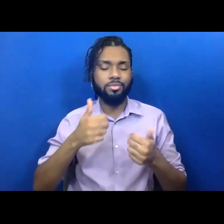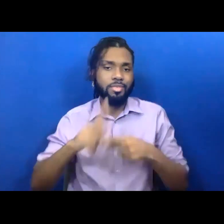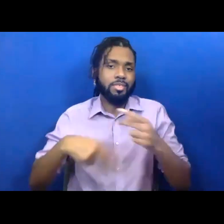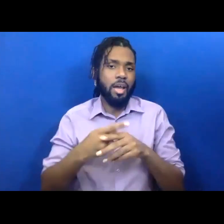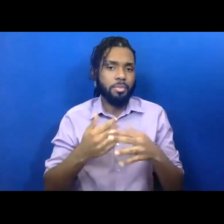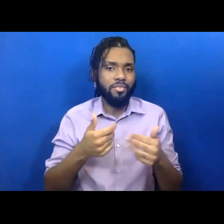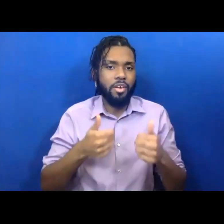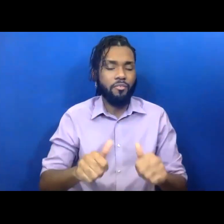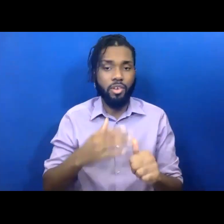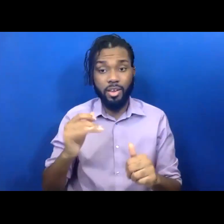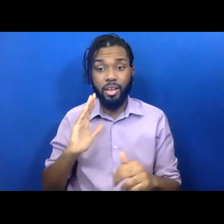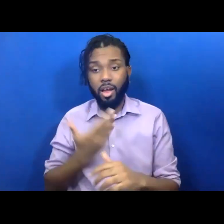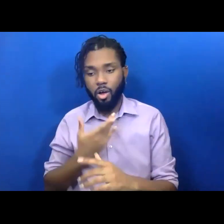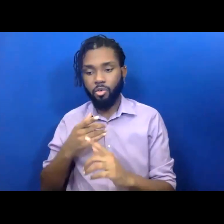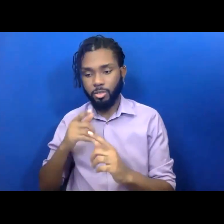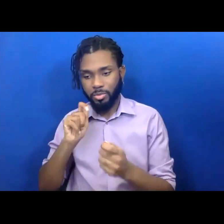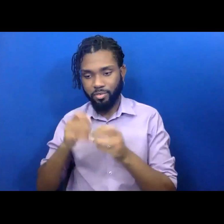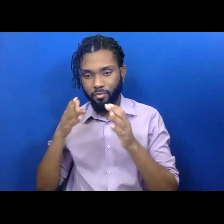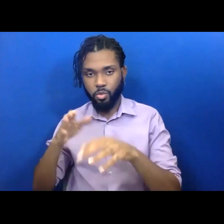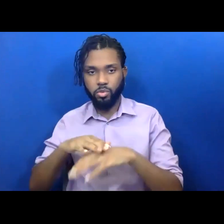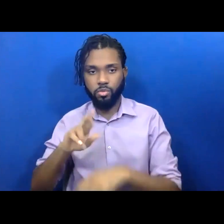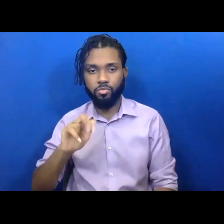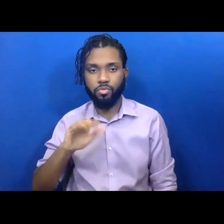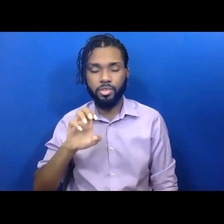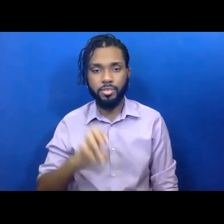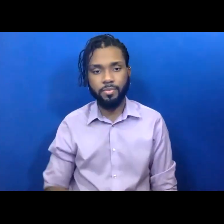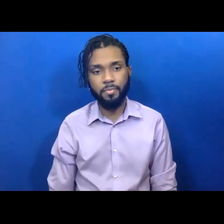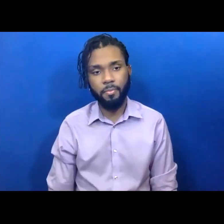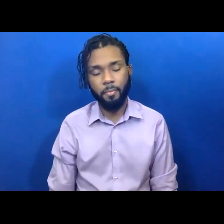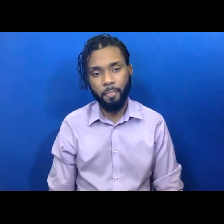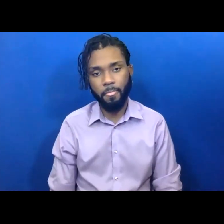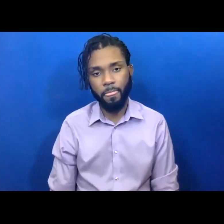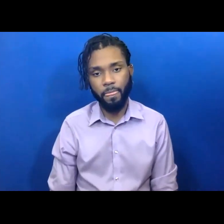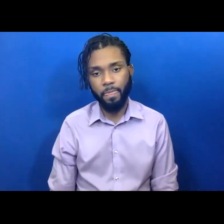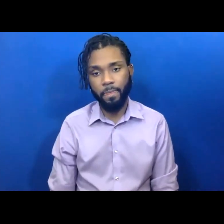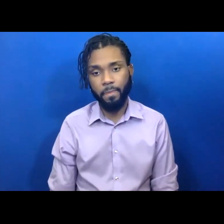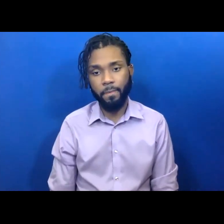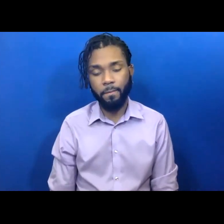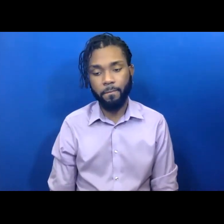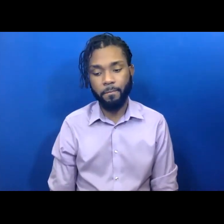focus on race.